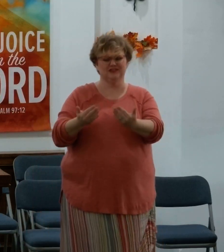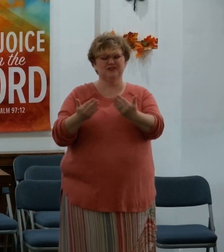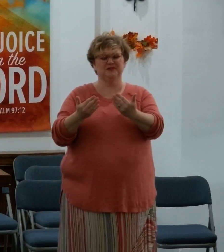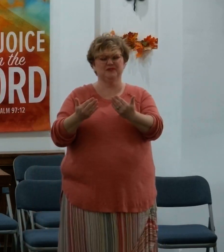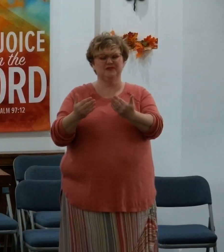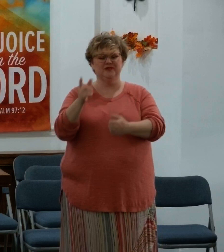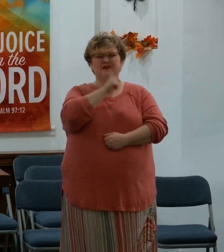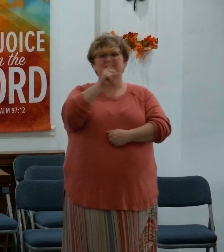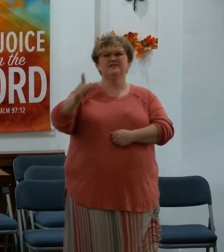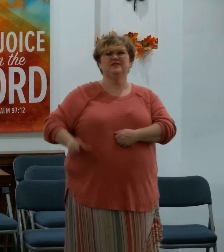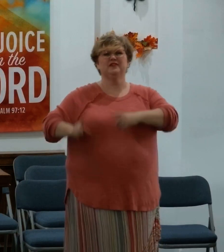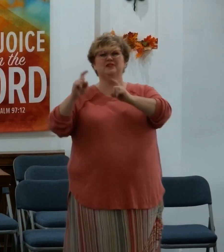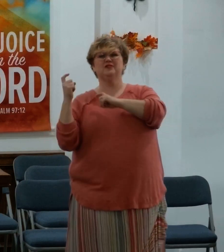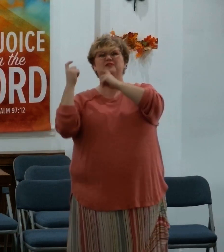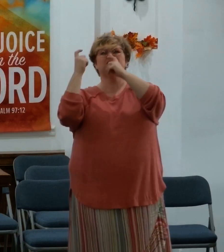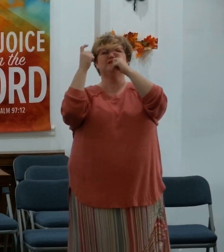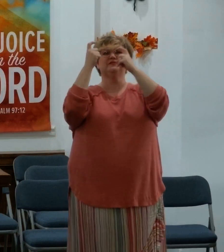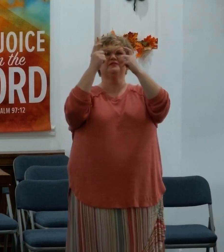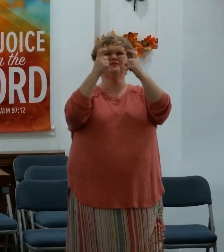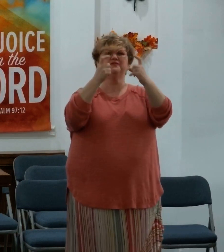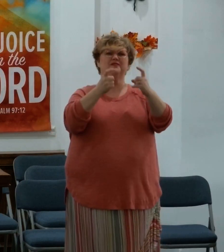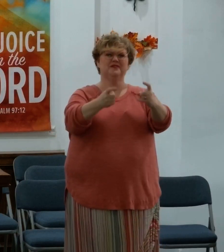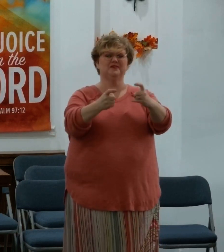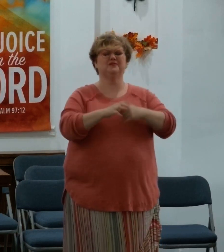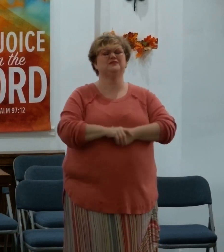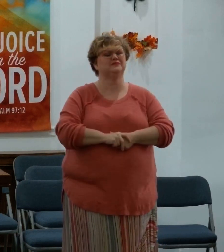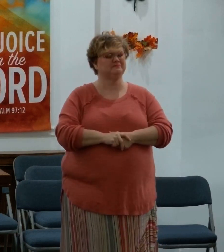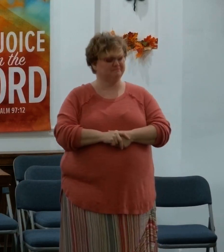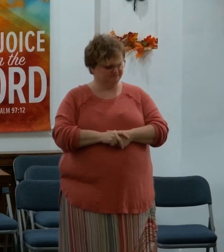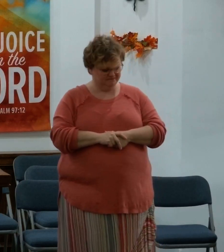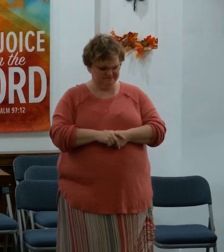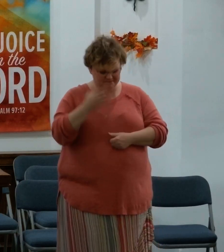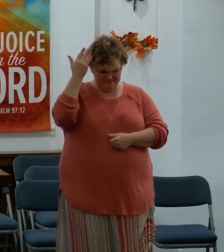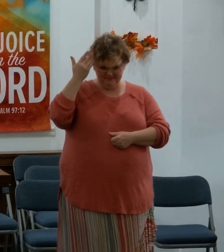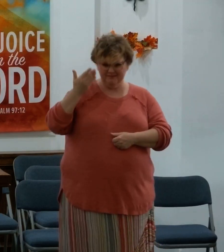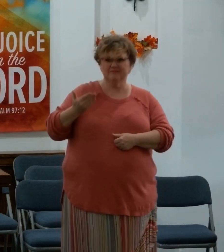Thank you for giving to the Lord.